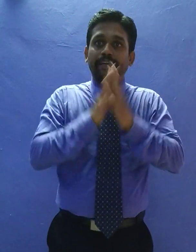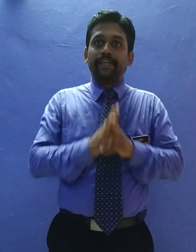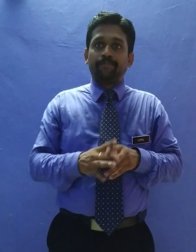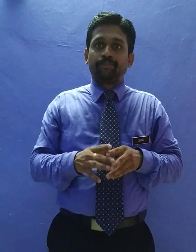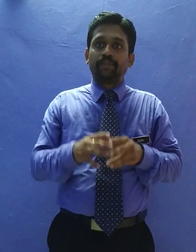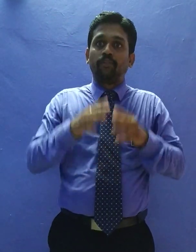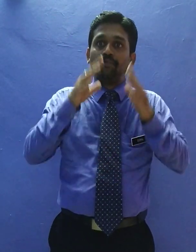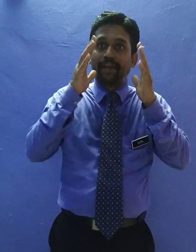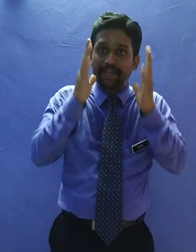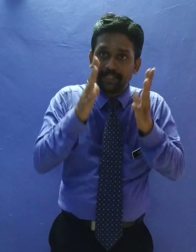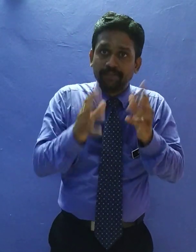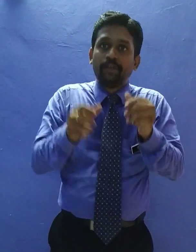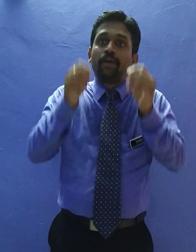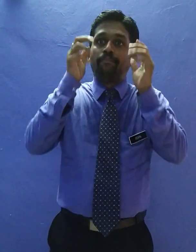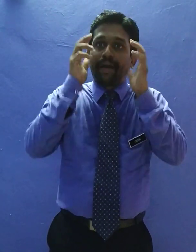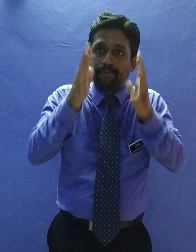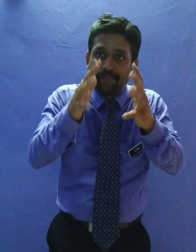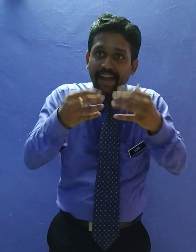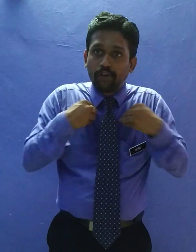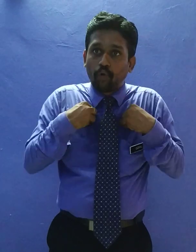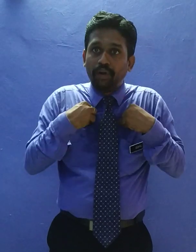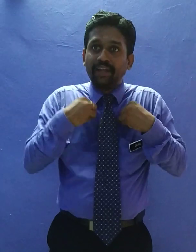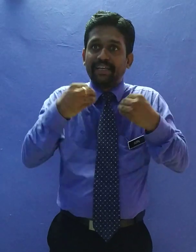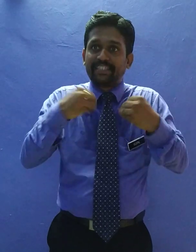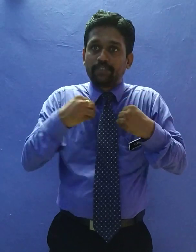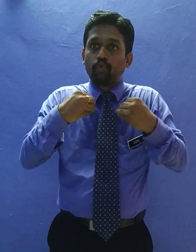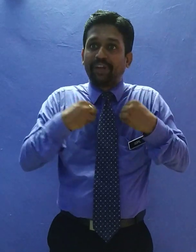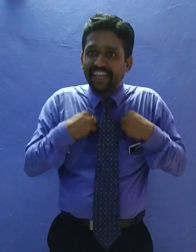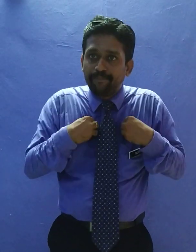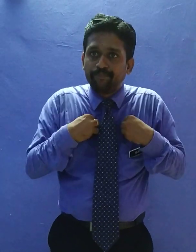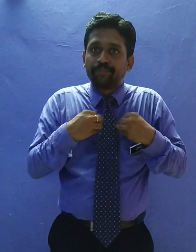independently, whereas my main role is to keep